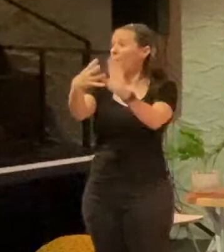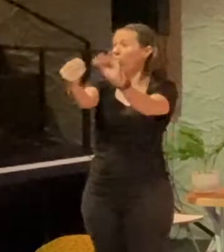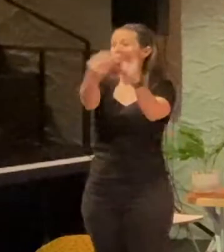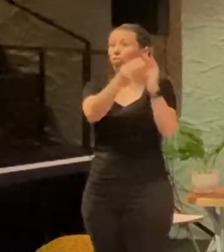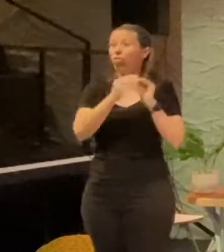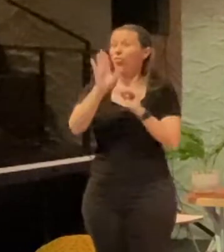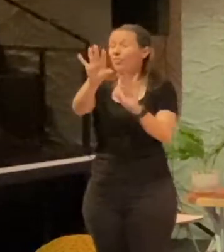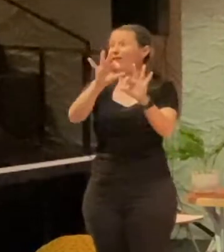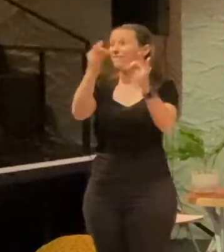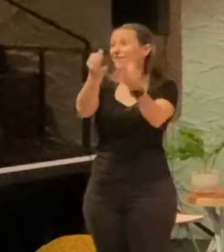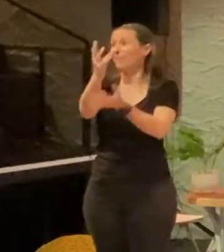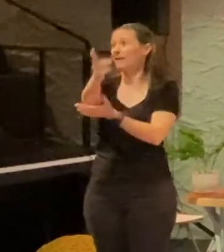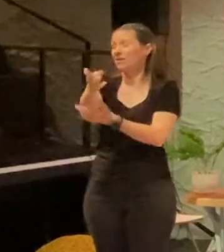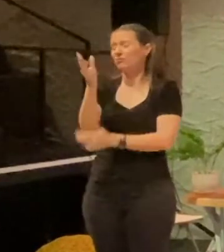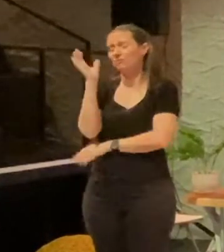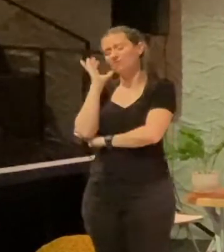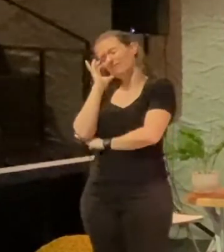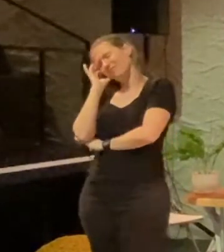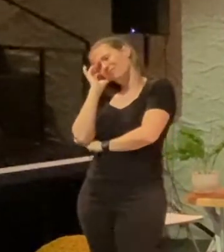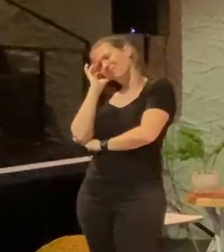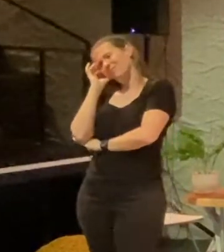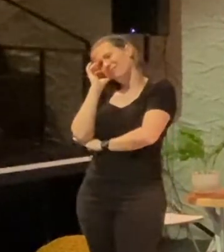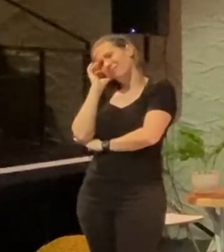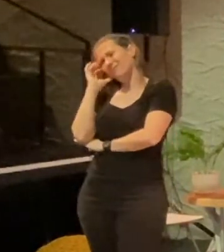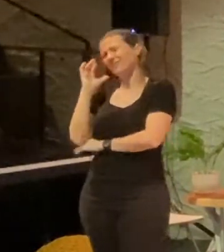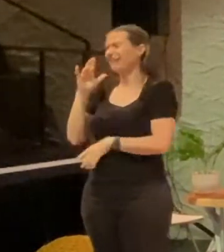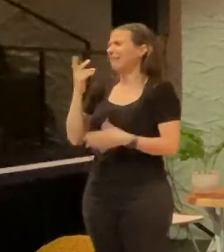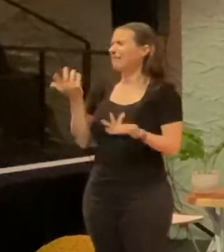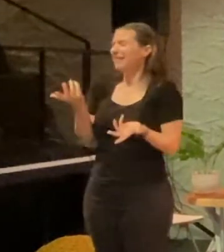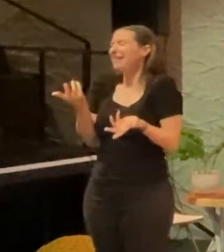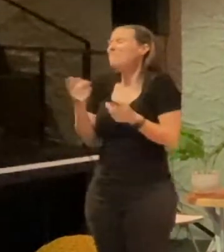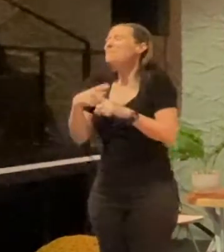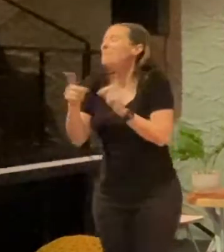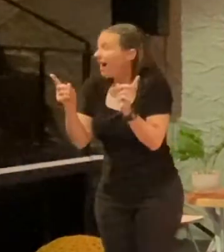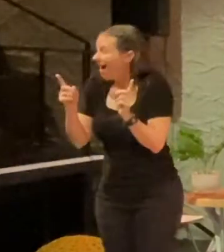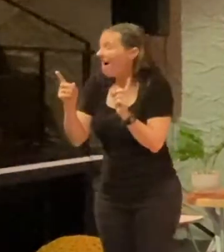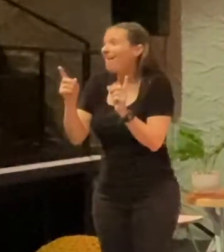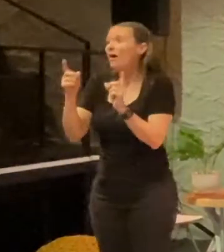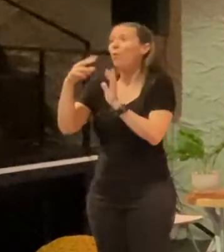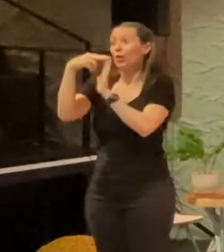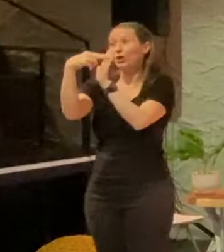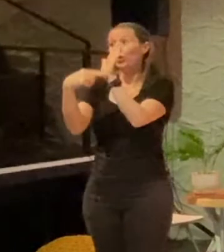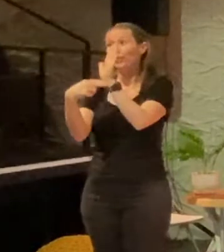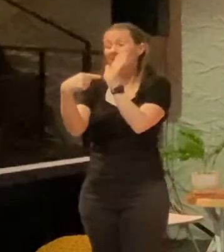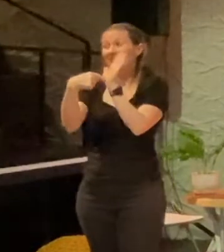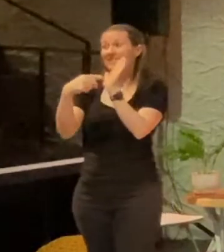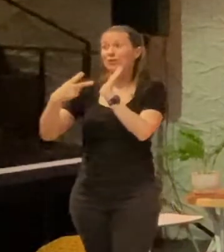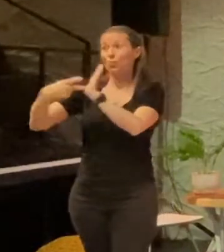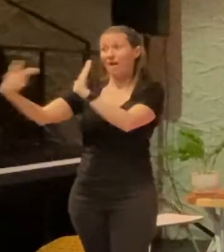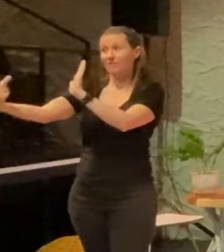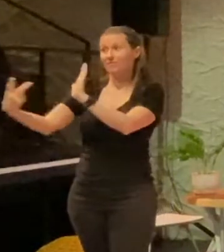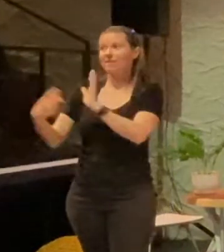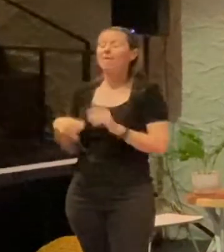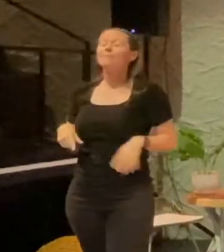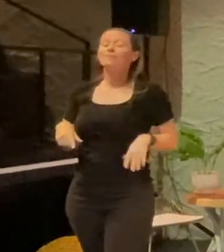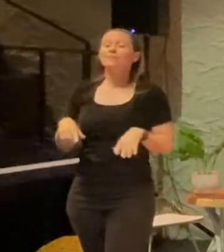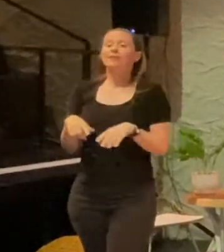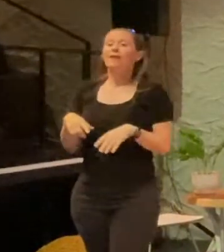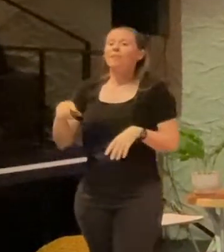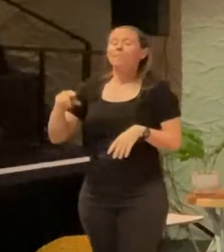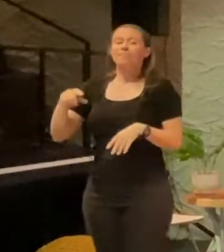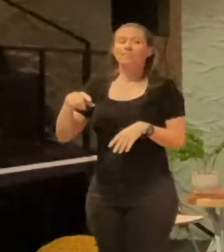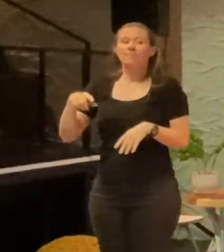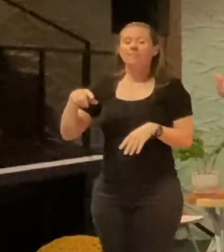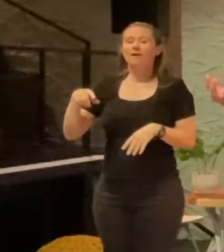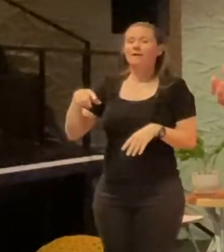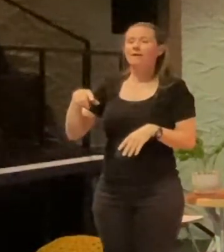That's not what this is, trust me. But just a heads up, we're going to read this actually twice, and the second time I think I'm